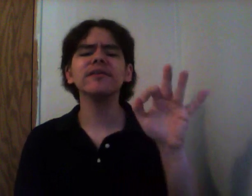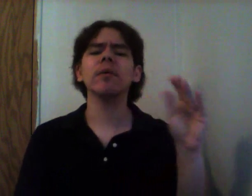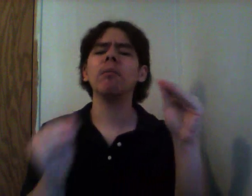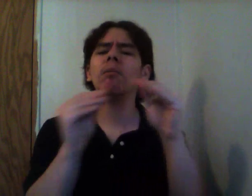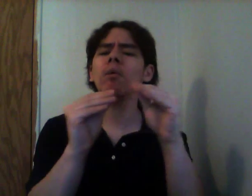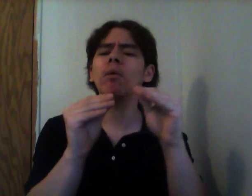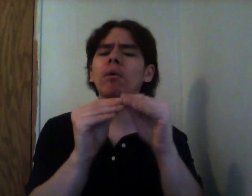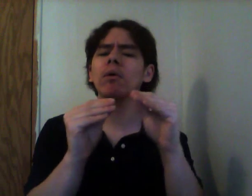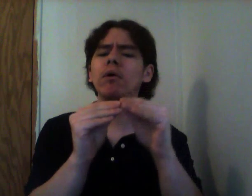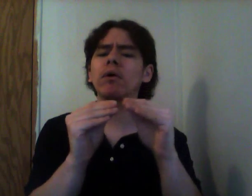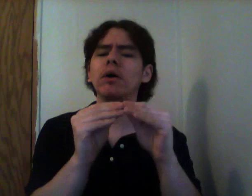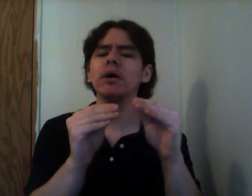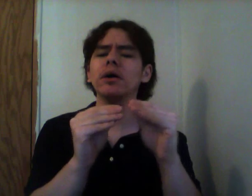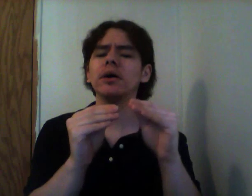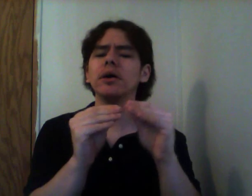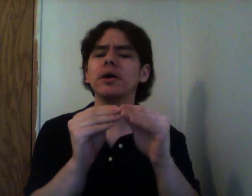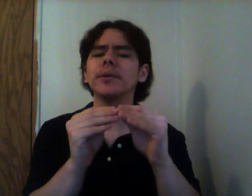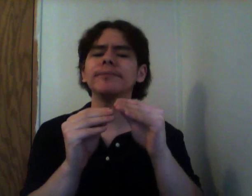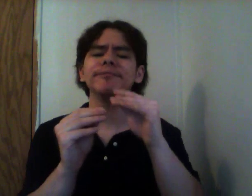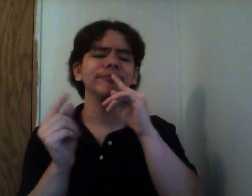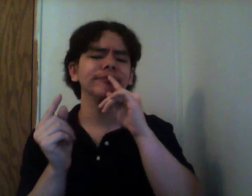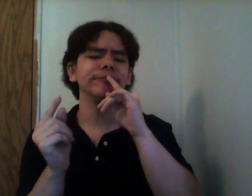be a U there in that word, bloguero.